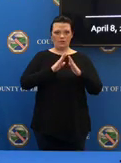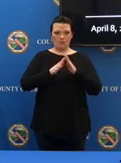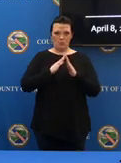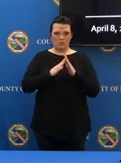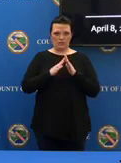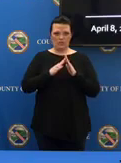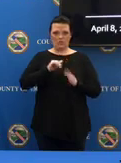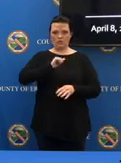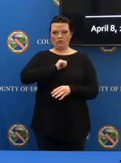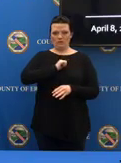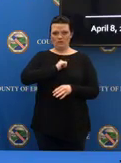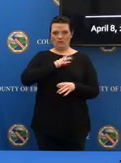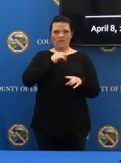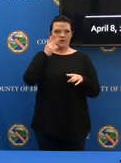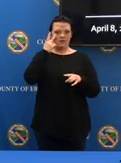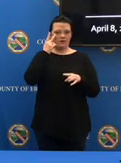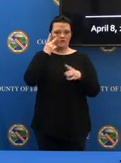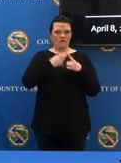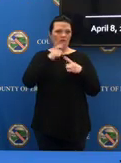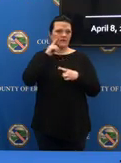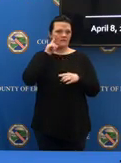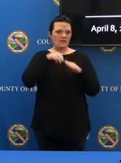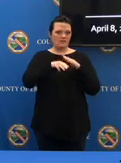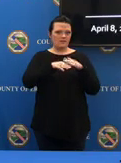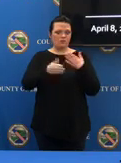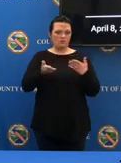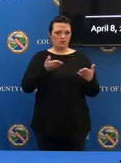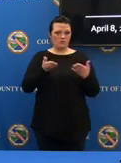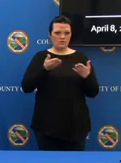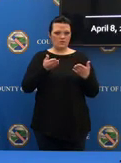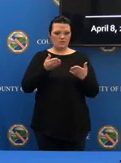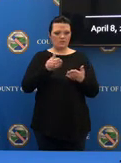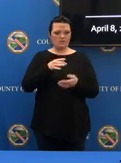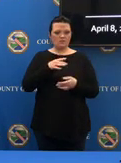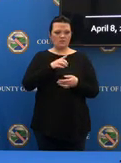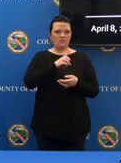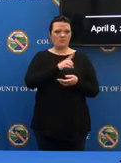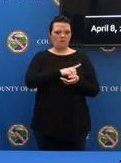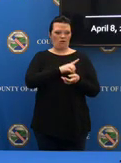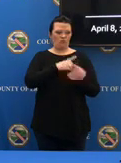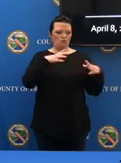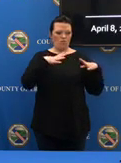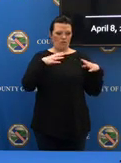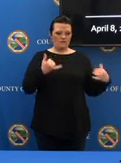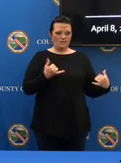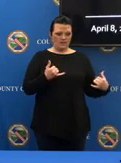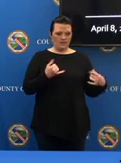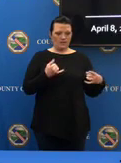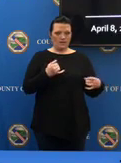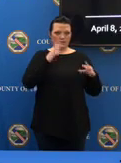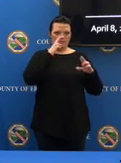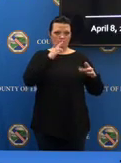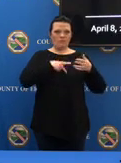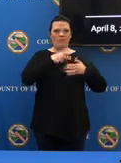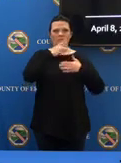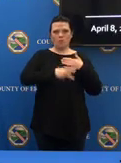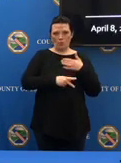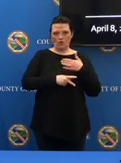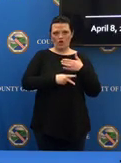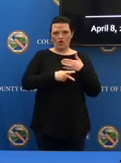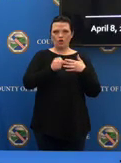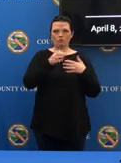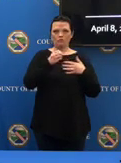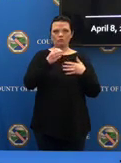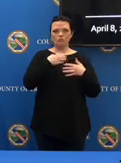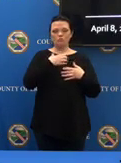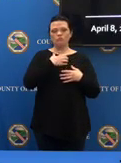just myself and Kendra from Deaf Access Services. Dr. Burstein is off today in observance of Passover, so I want to wish all those of the